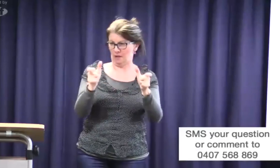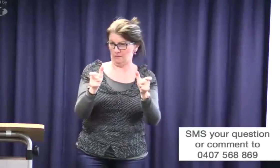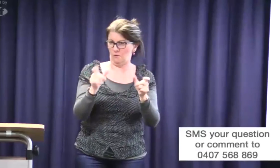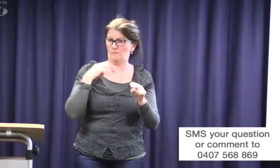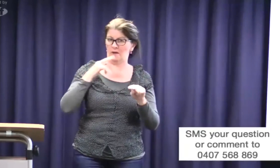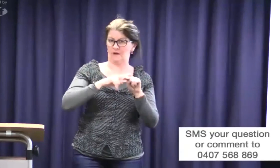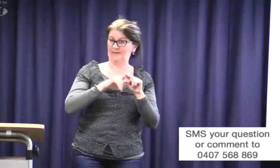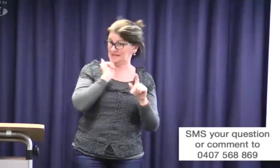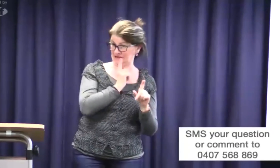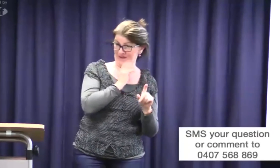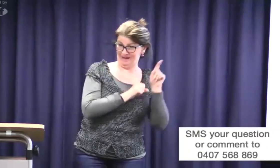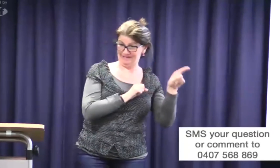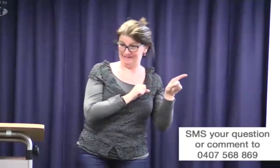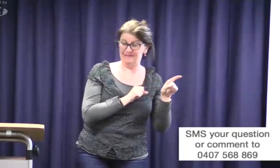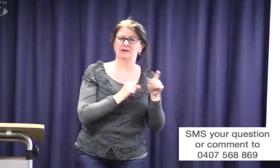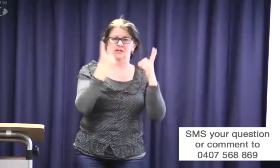Hi.